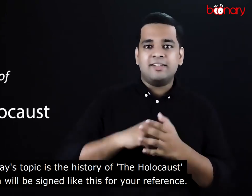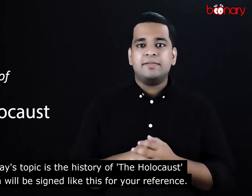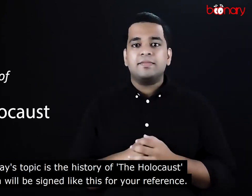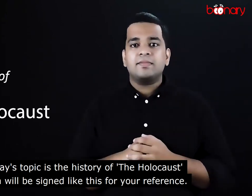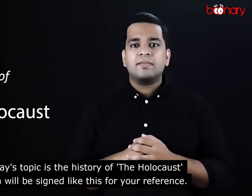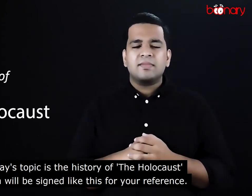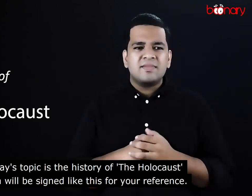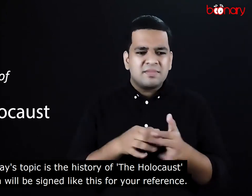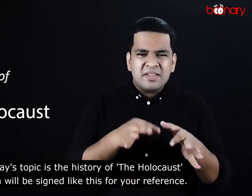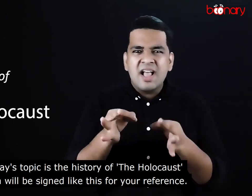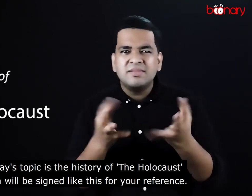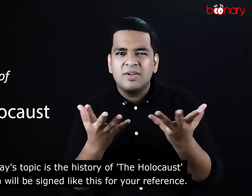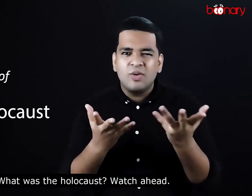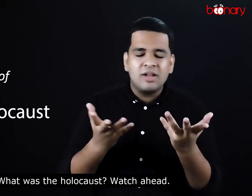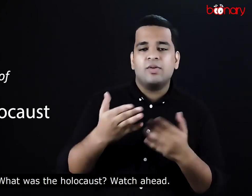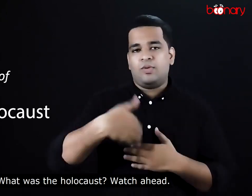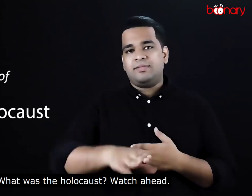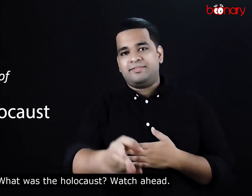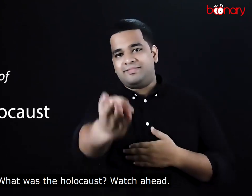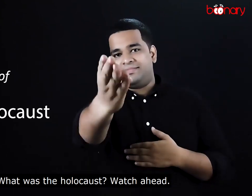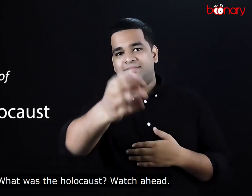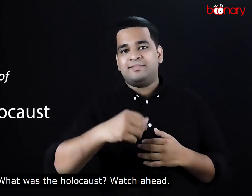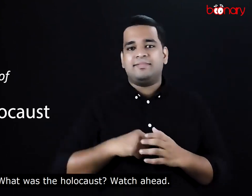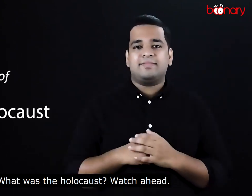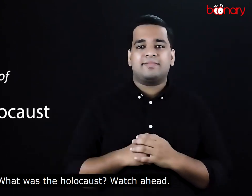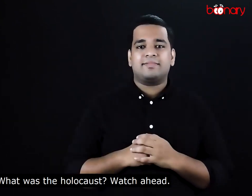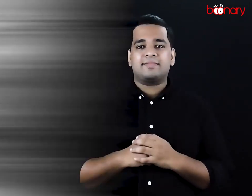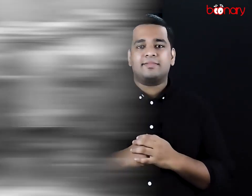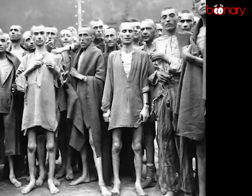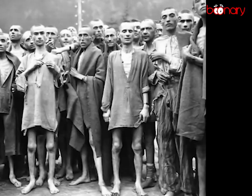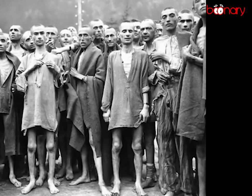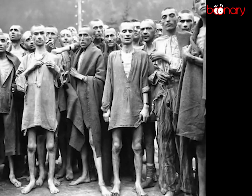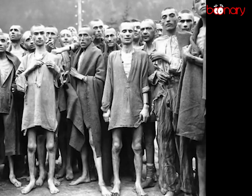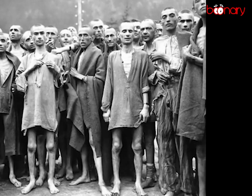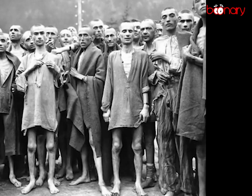like this for your reference. What was the Holocaust? Watch ahead.